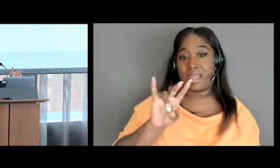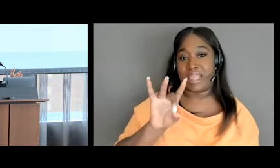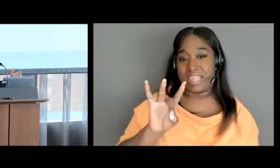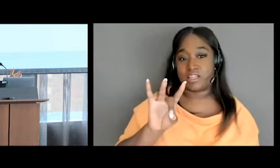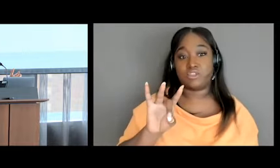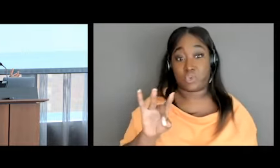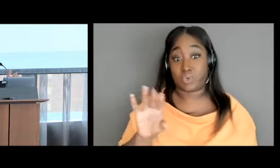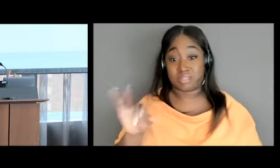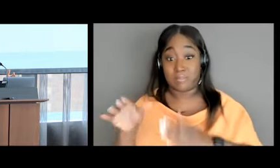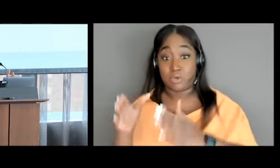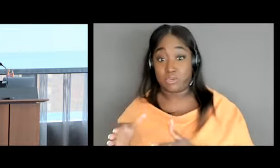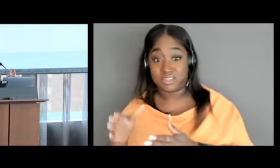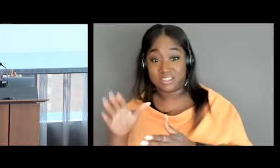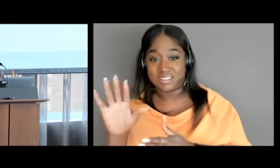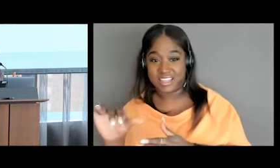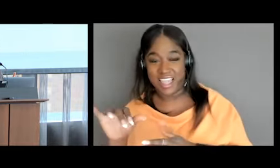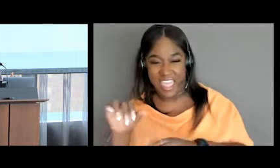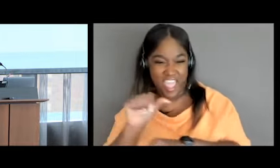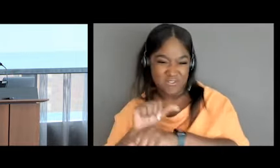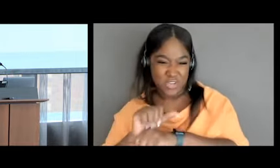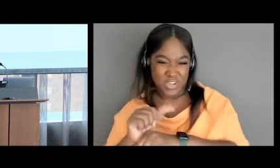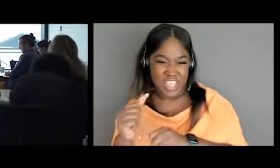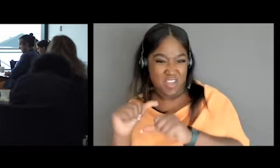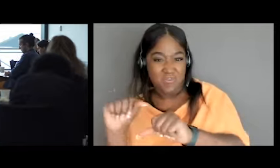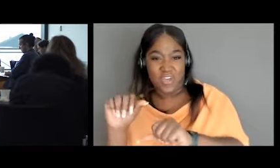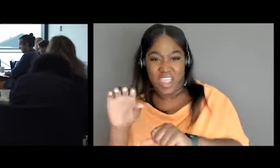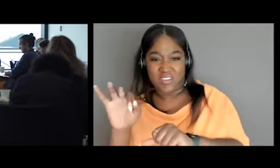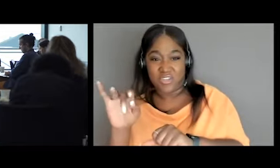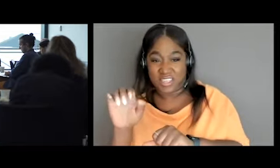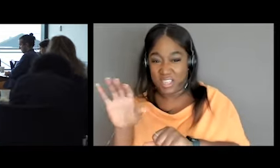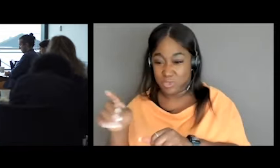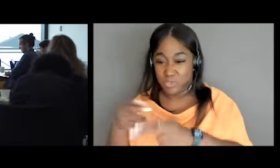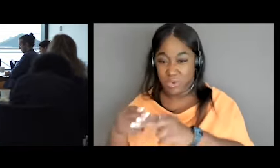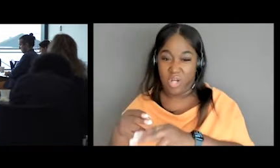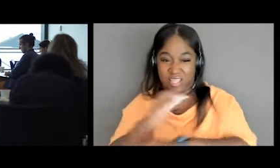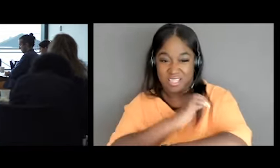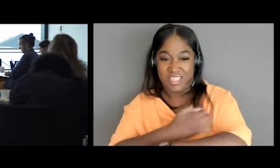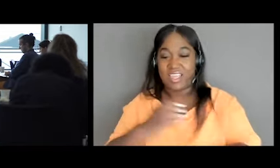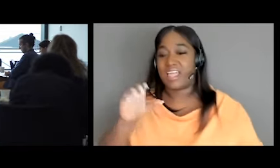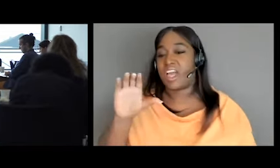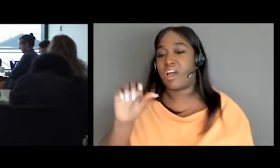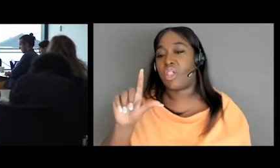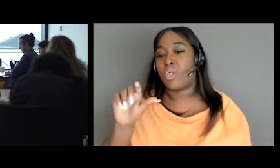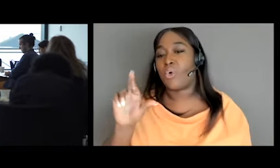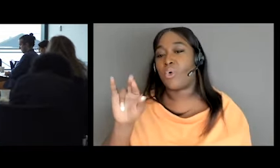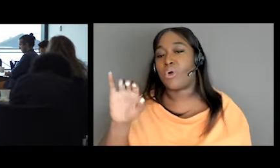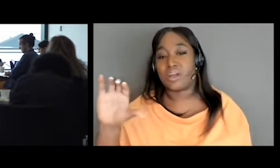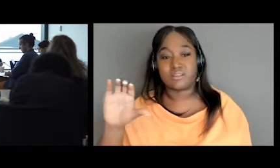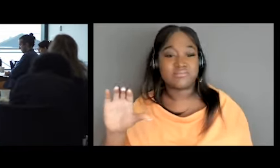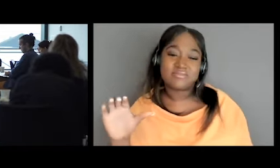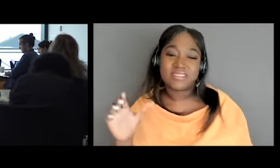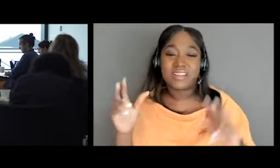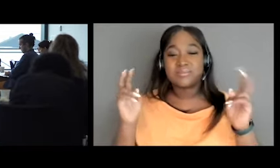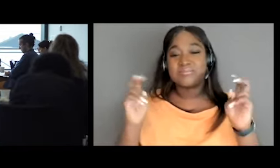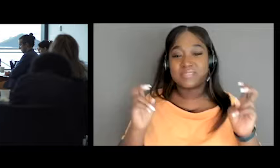call caloric? Might be higher than more of like not effort on the part of the person moving,